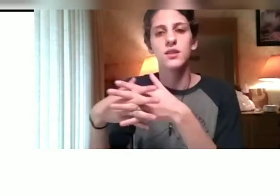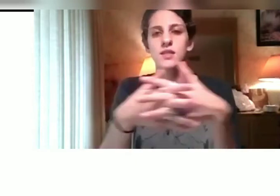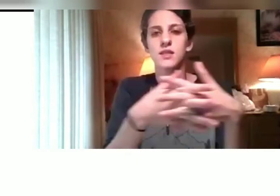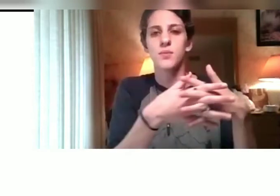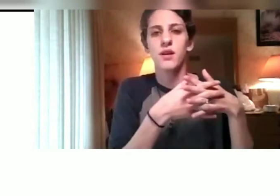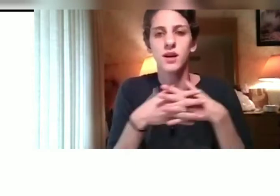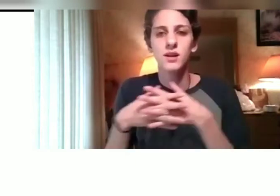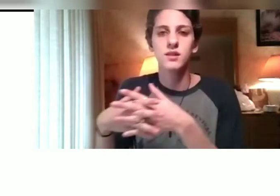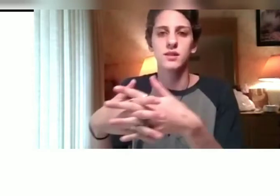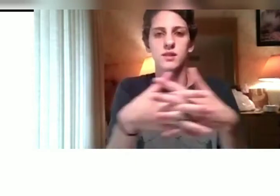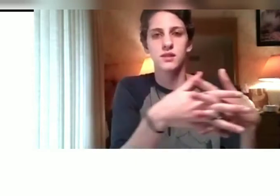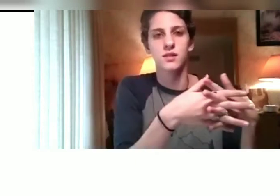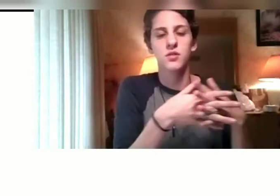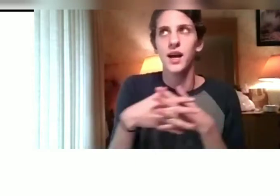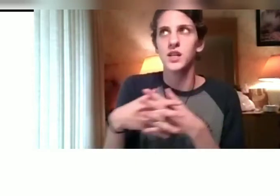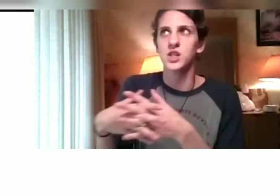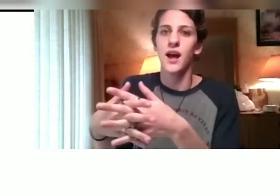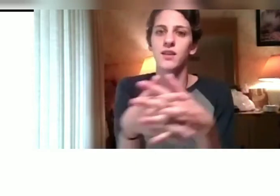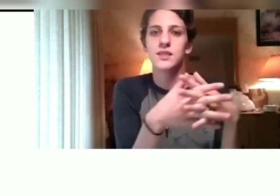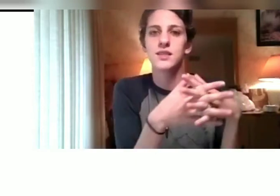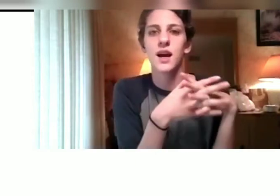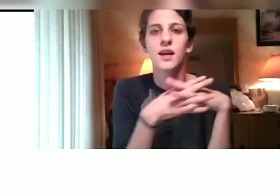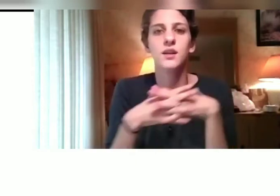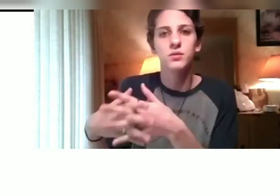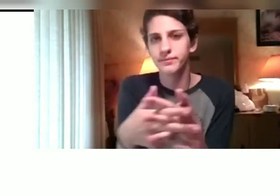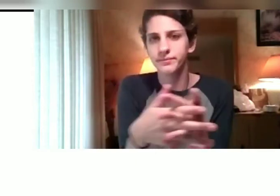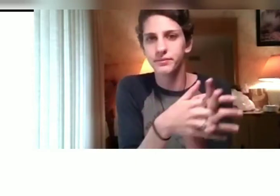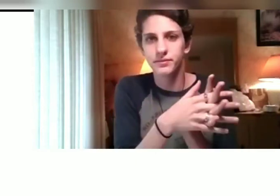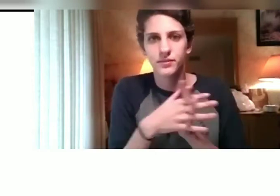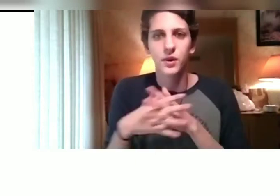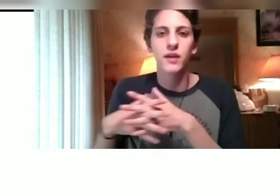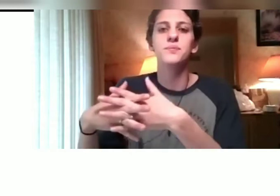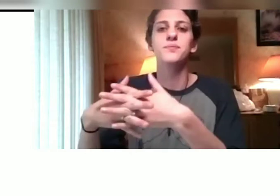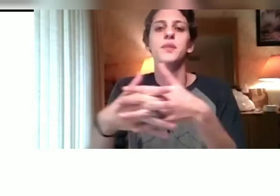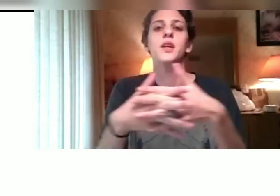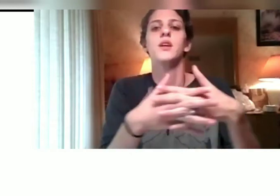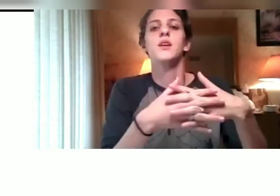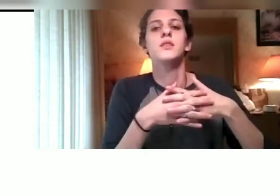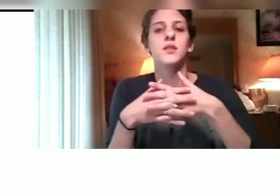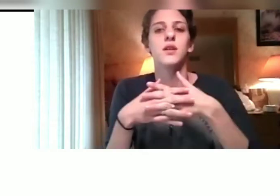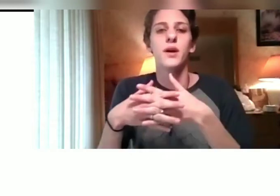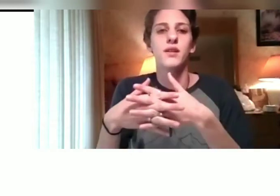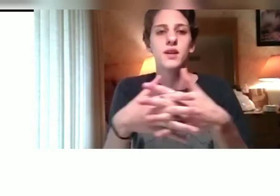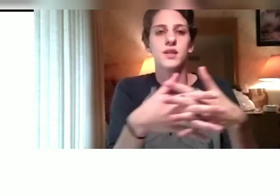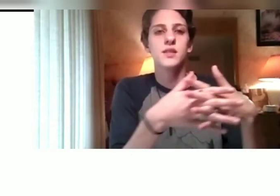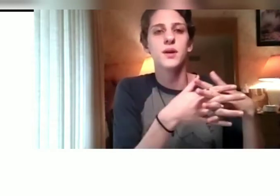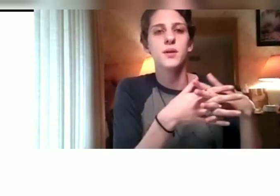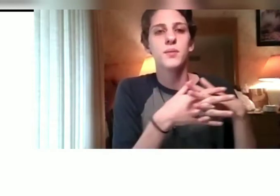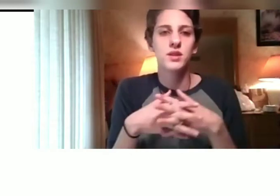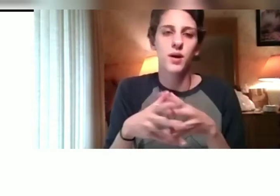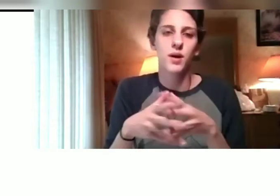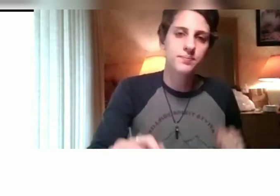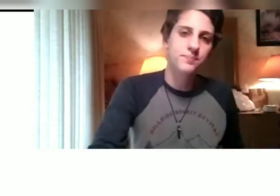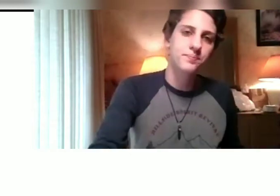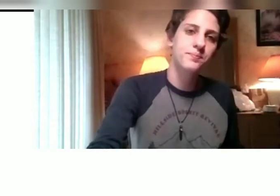this is America, or nationality sign, or whatever. So America is a big melting pot.